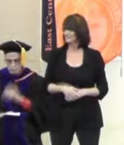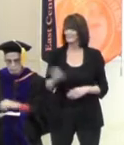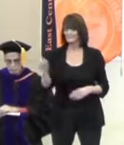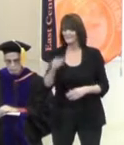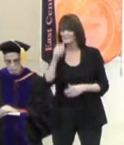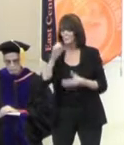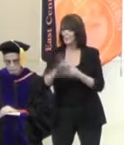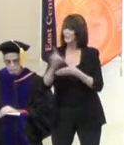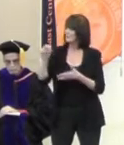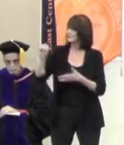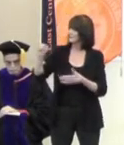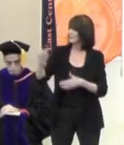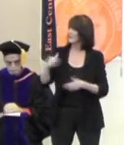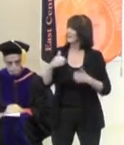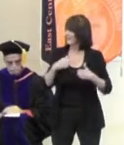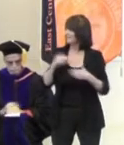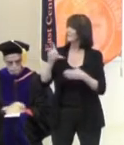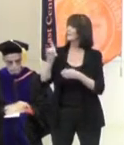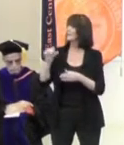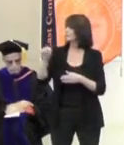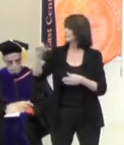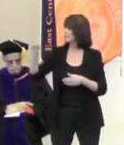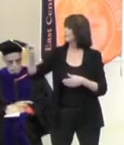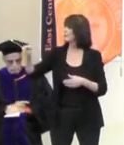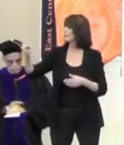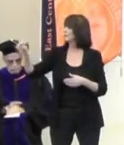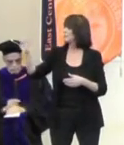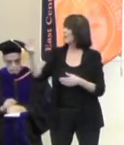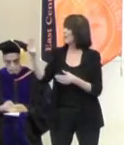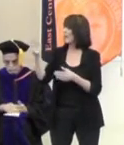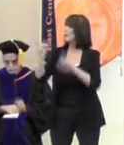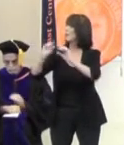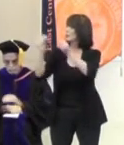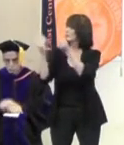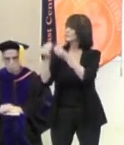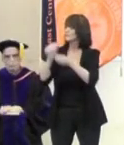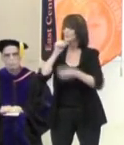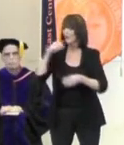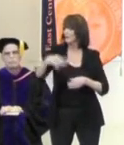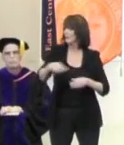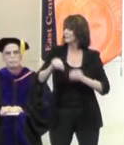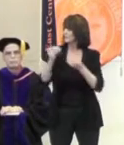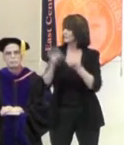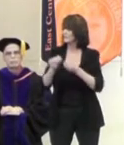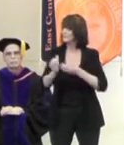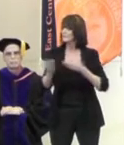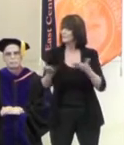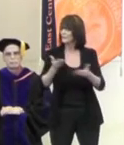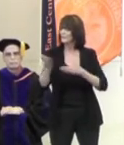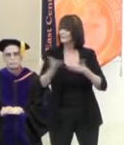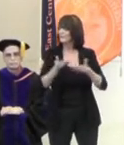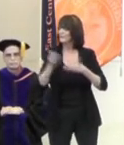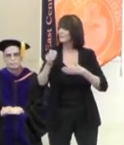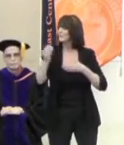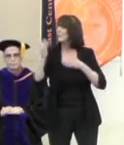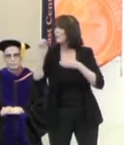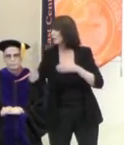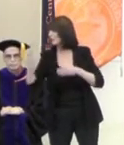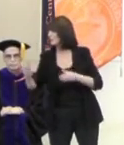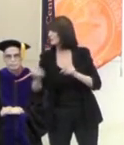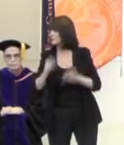wife Donna had the Donna Nigh Foundation, a nonprofit organization serving Oklahomans with